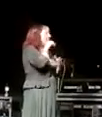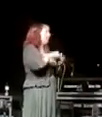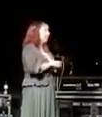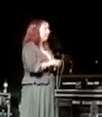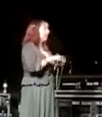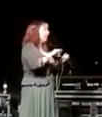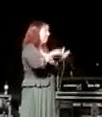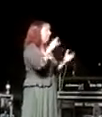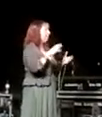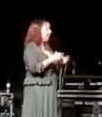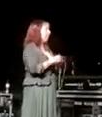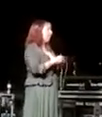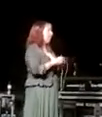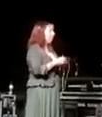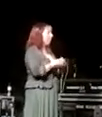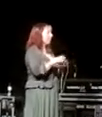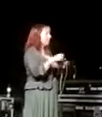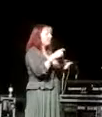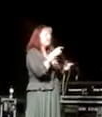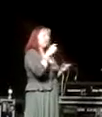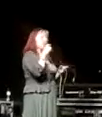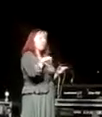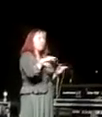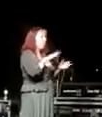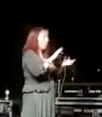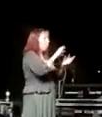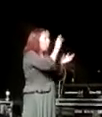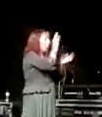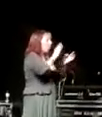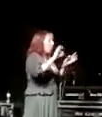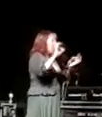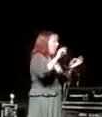The silver, Red Willow Directionless.